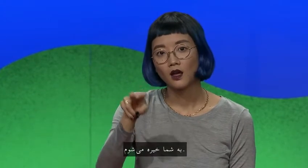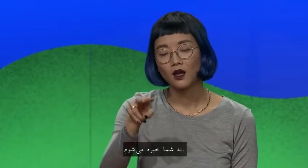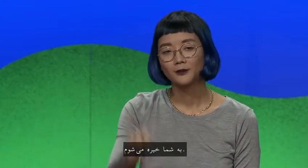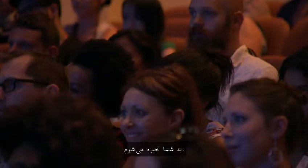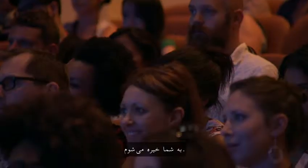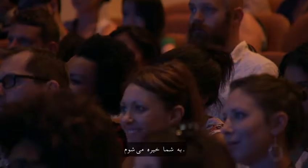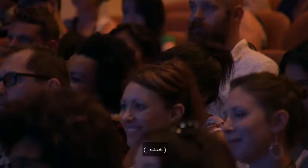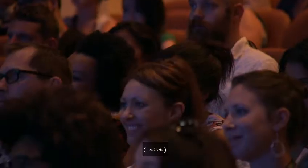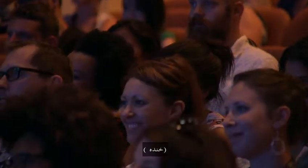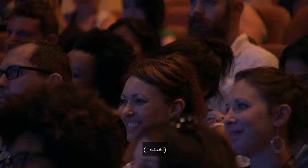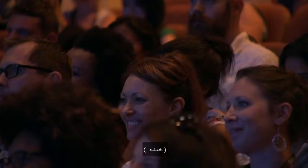staring at you.